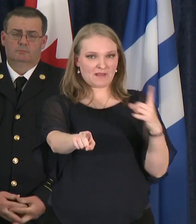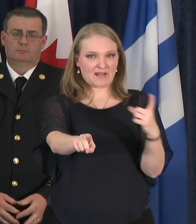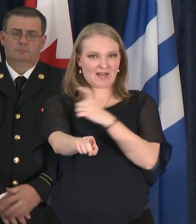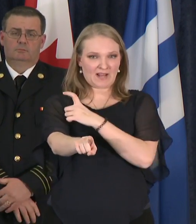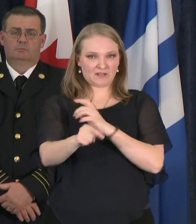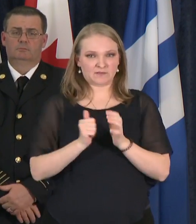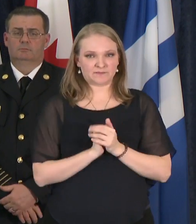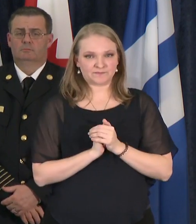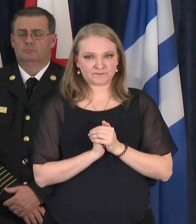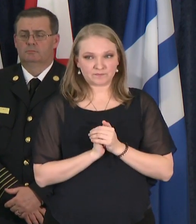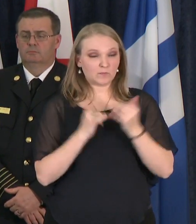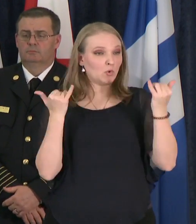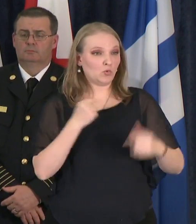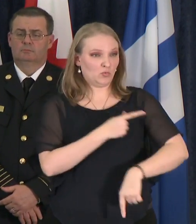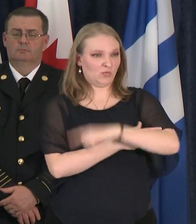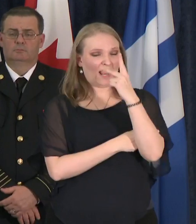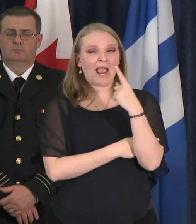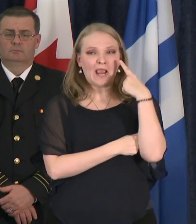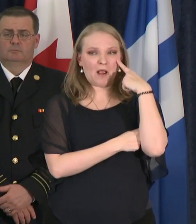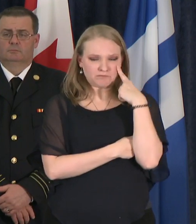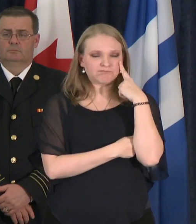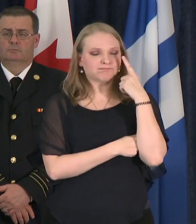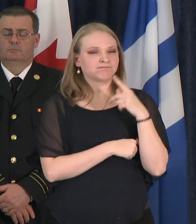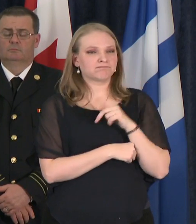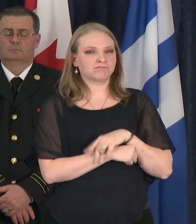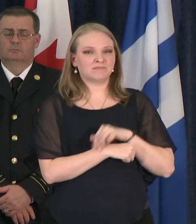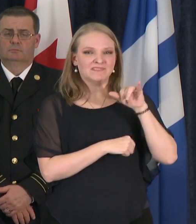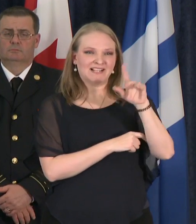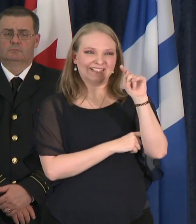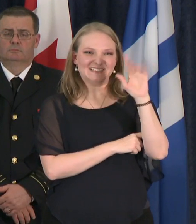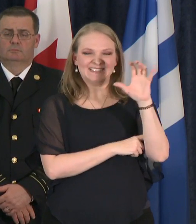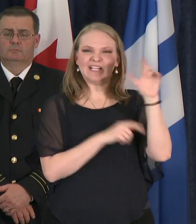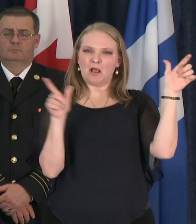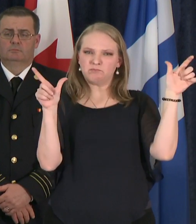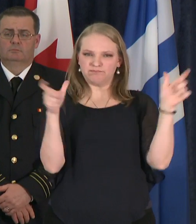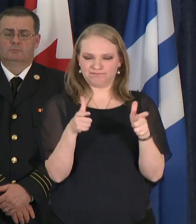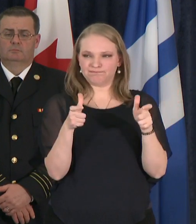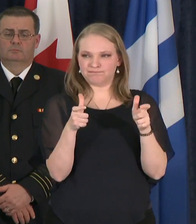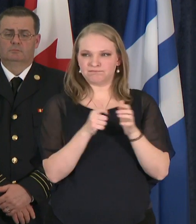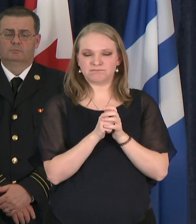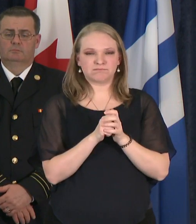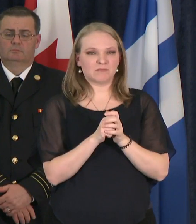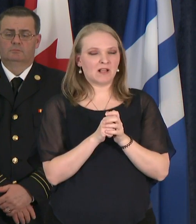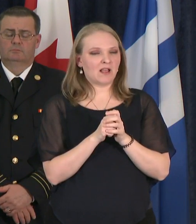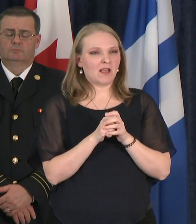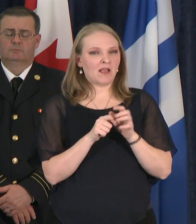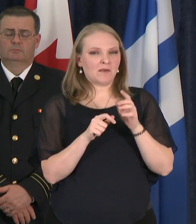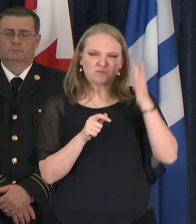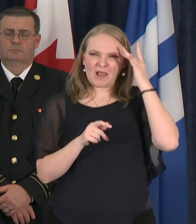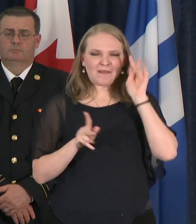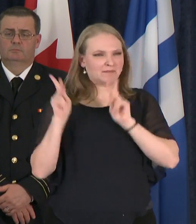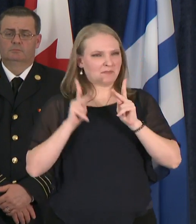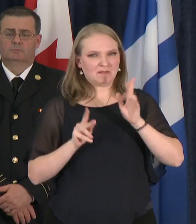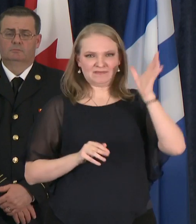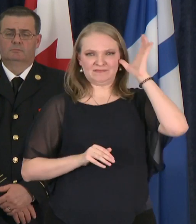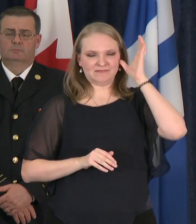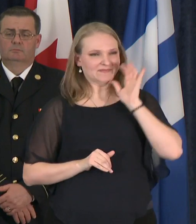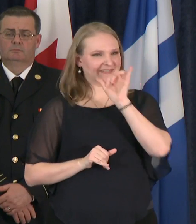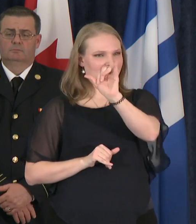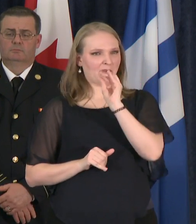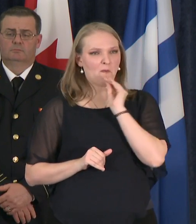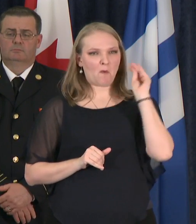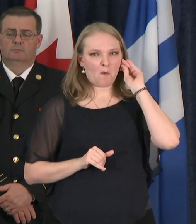were obviously smaller, people are staying home more, but still, crowds on the subways are crowds on the subways. Social distancing may not